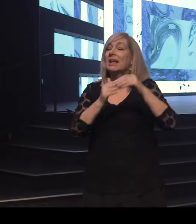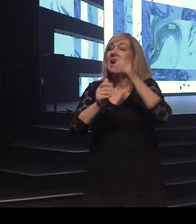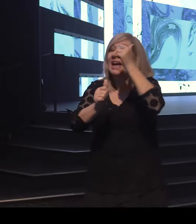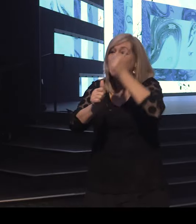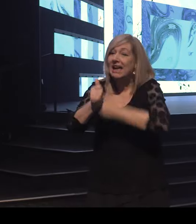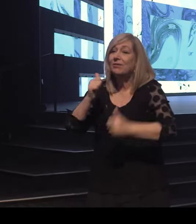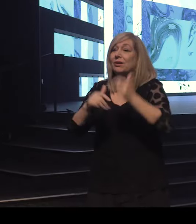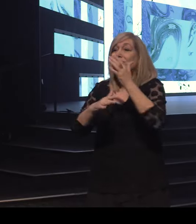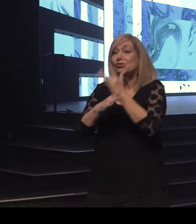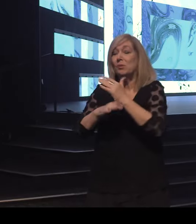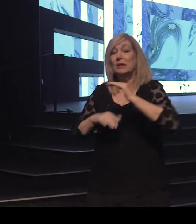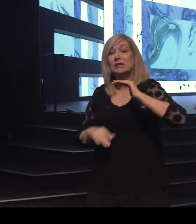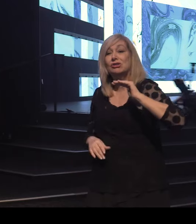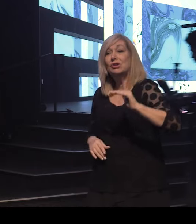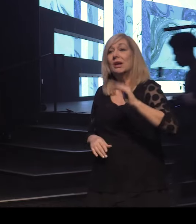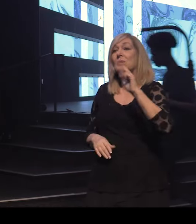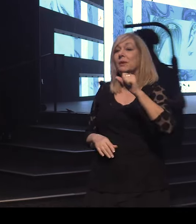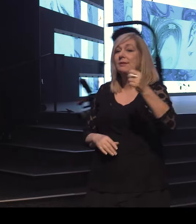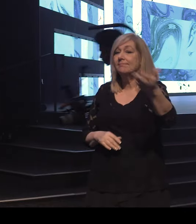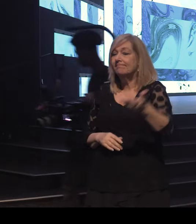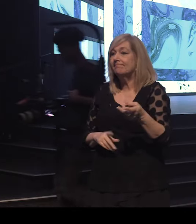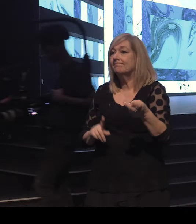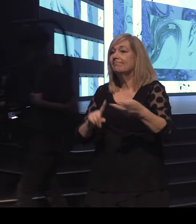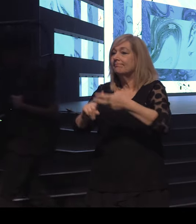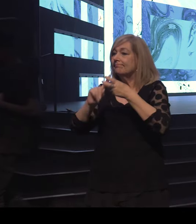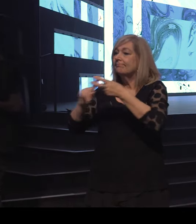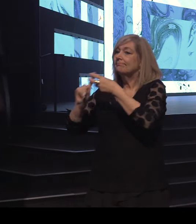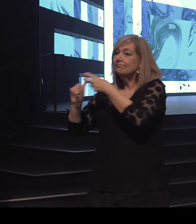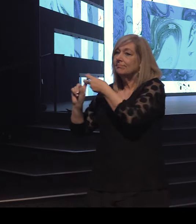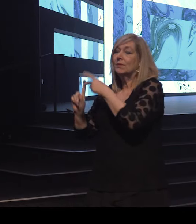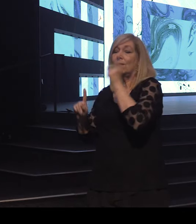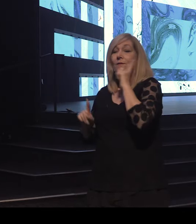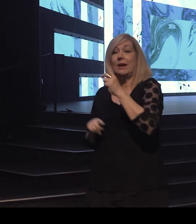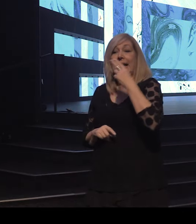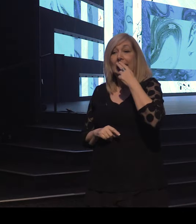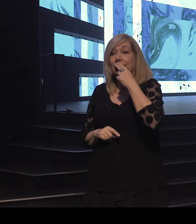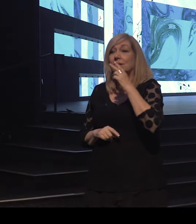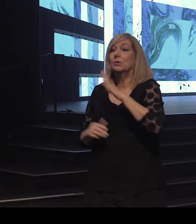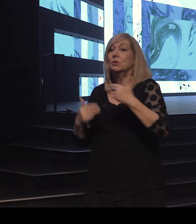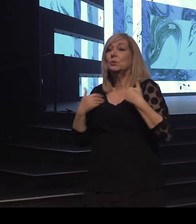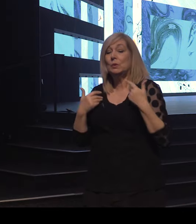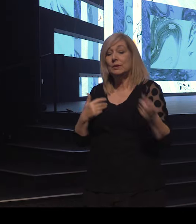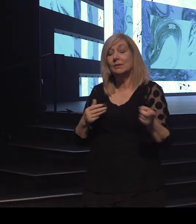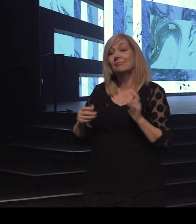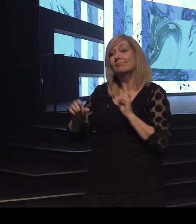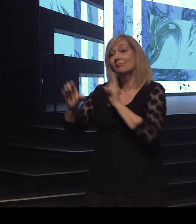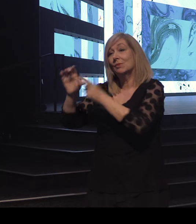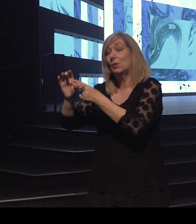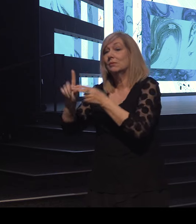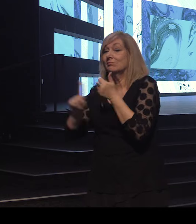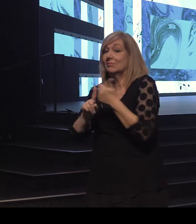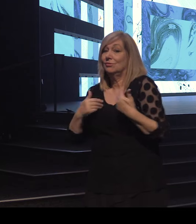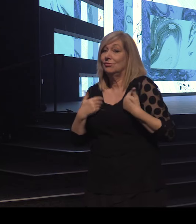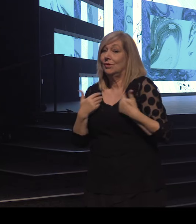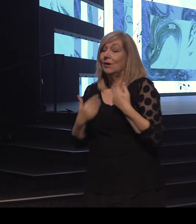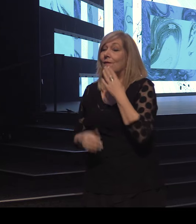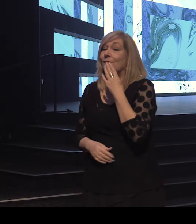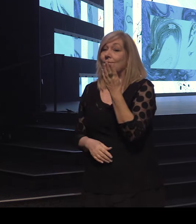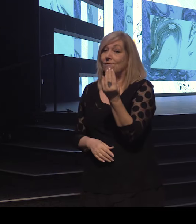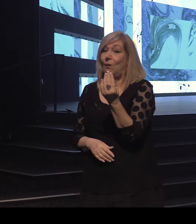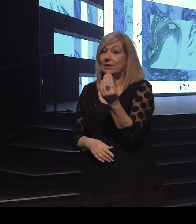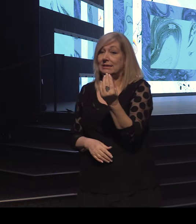child was recruited to Hitlerjugend, Hitler Youth. Sophie joined when she was 14.